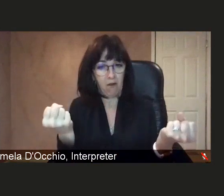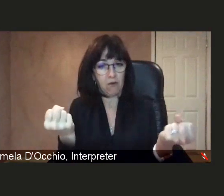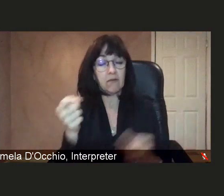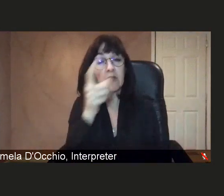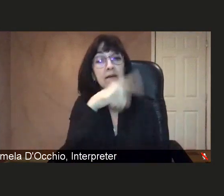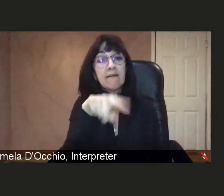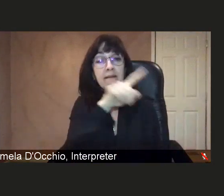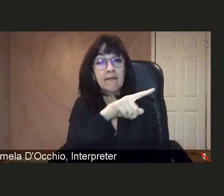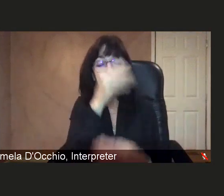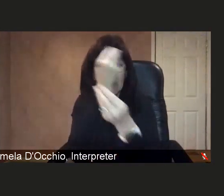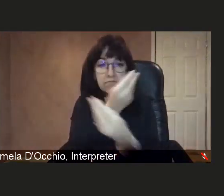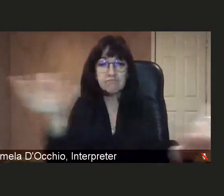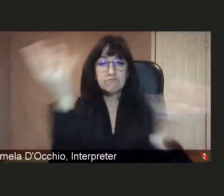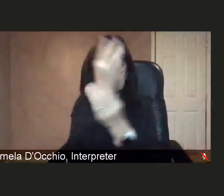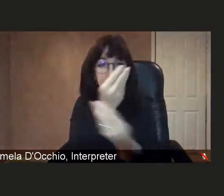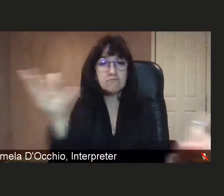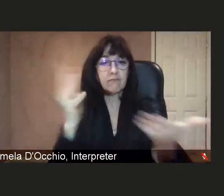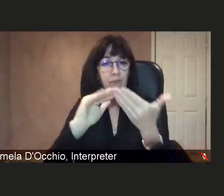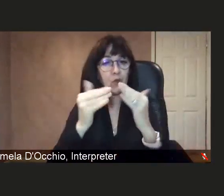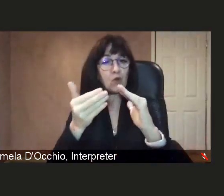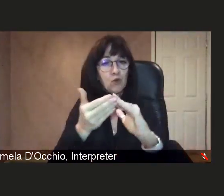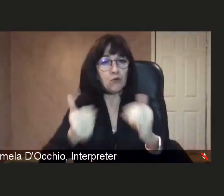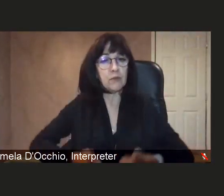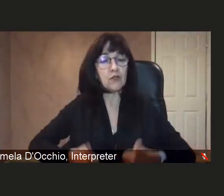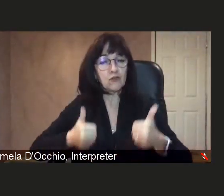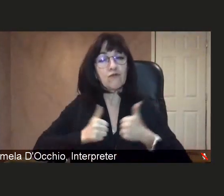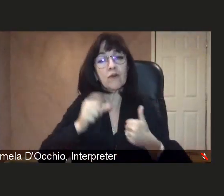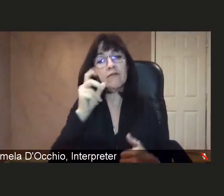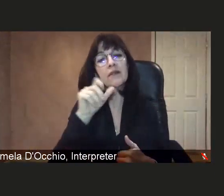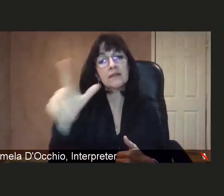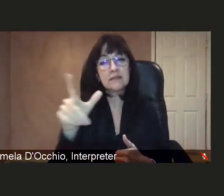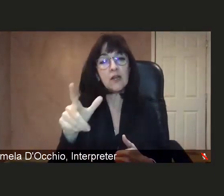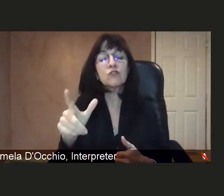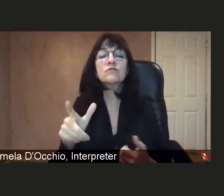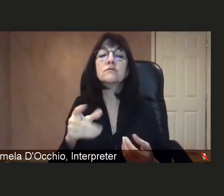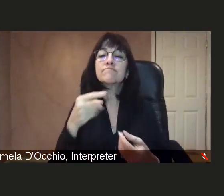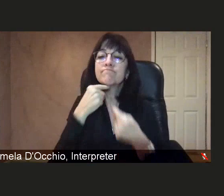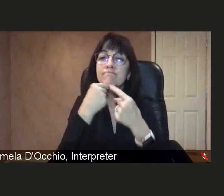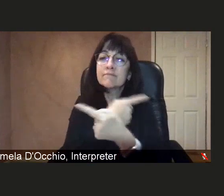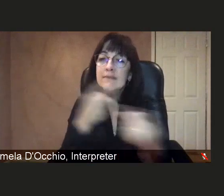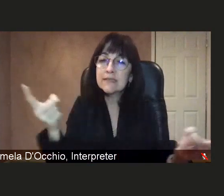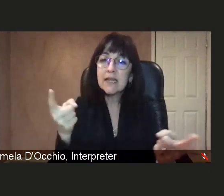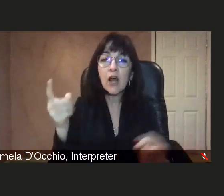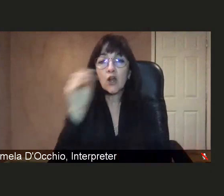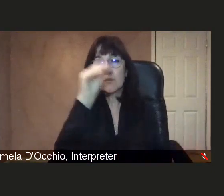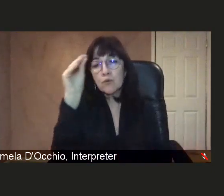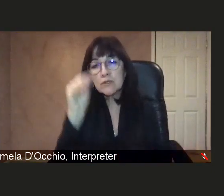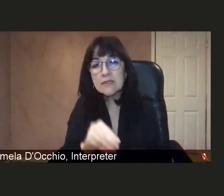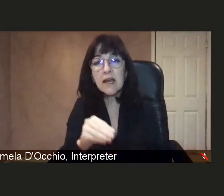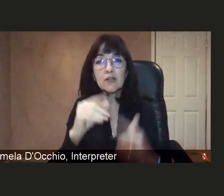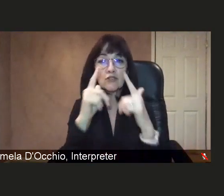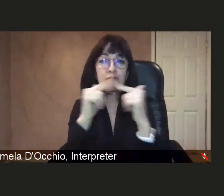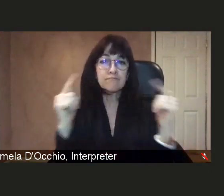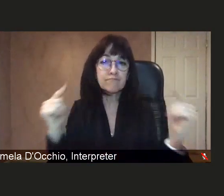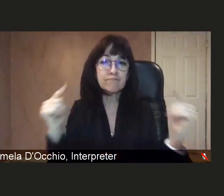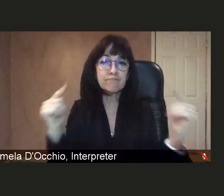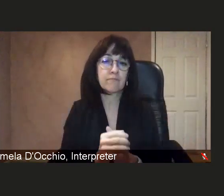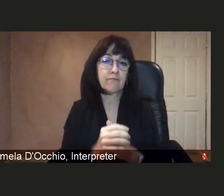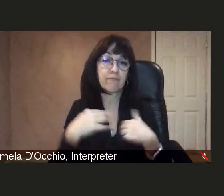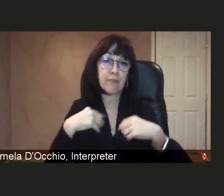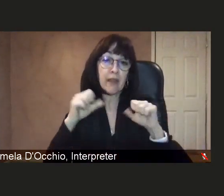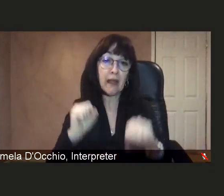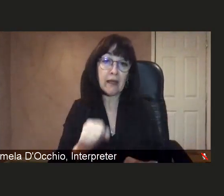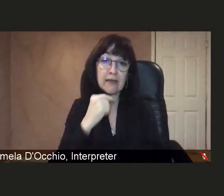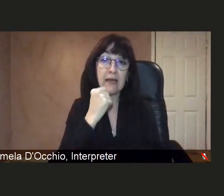to the communities and the residents of Delaware in terms of percentages and such. I can tell you, though, that